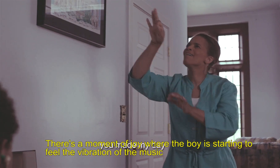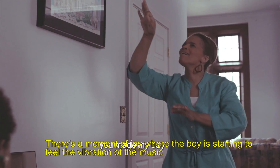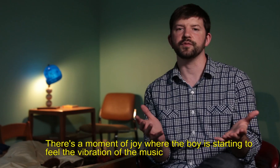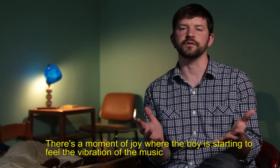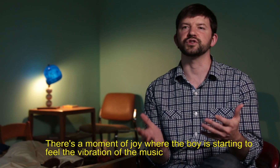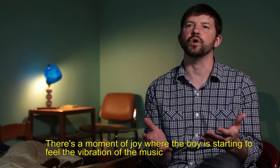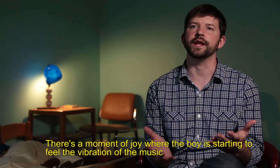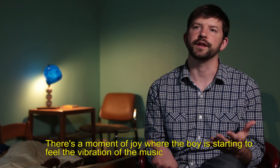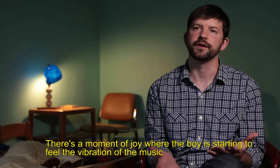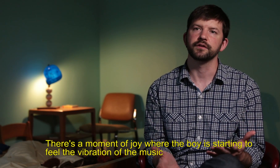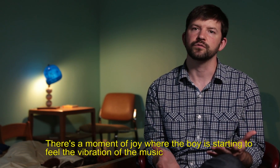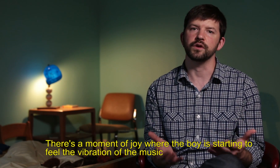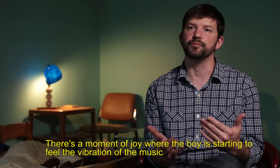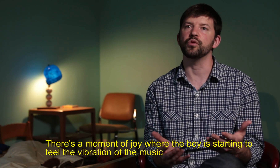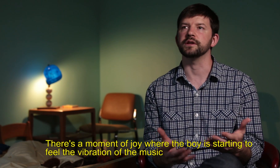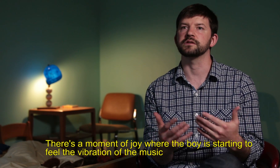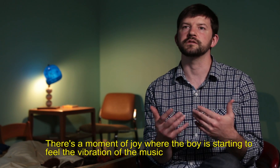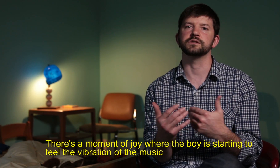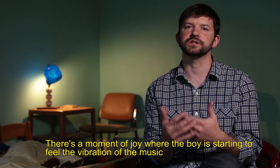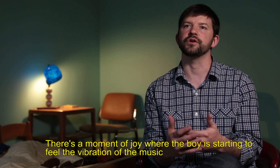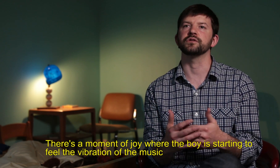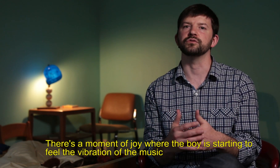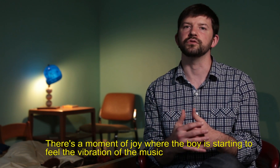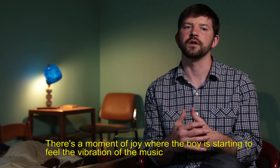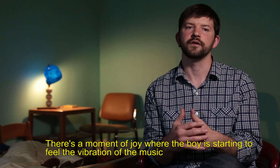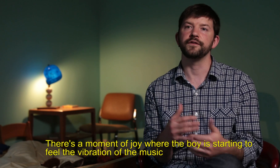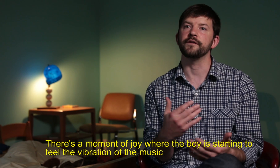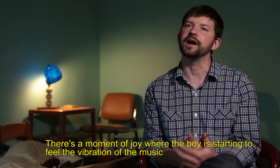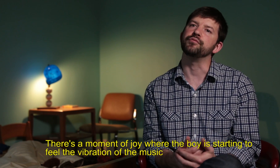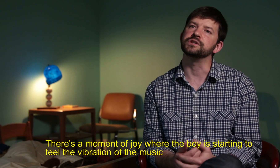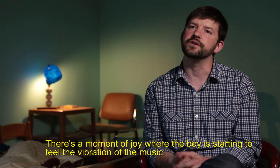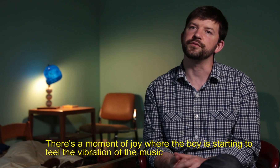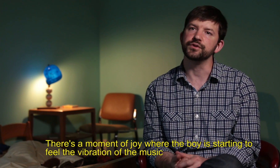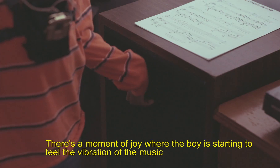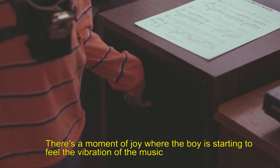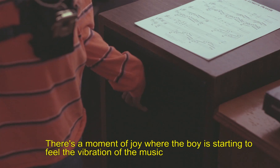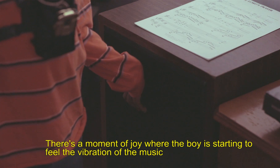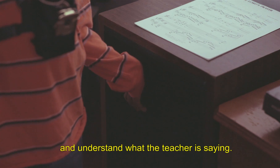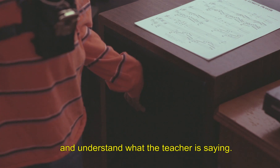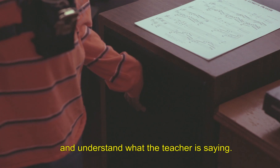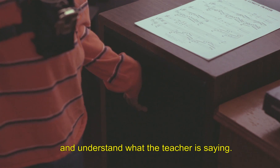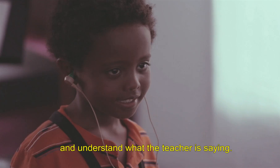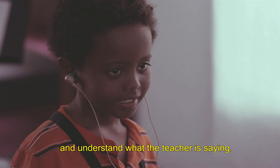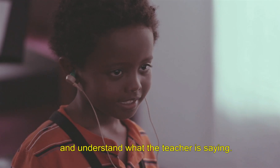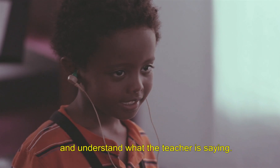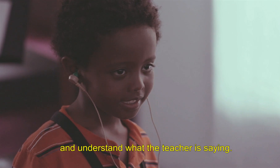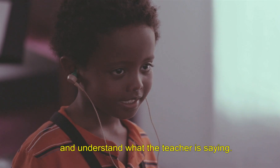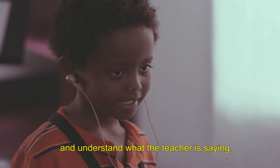There's a moment of joy where the boy is starting to feel the vibration of the music, understanding what the teacher is